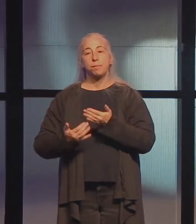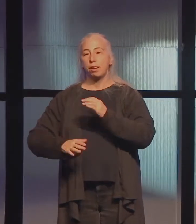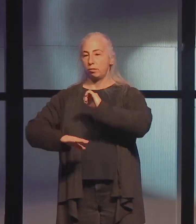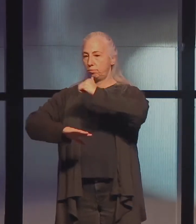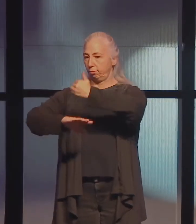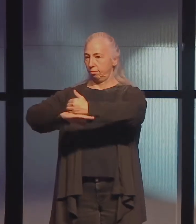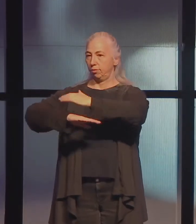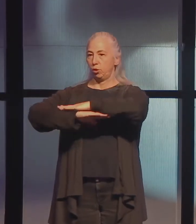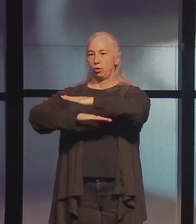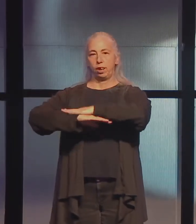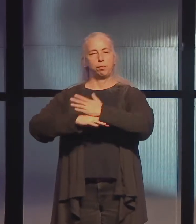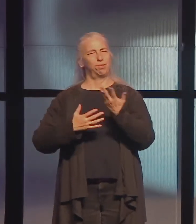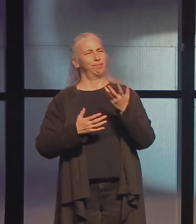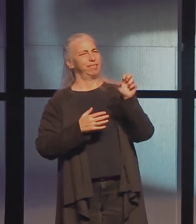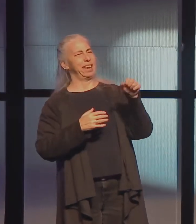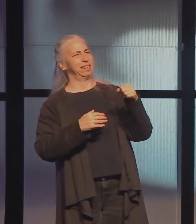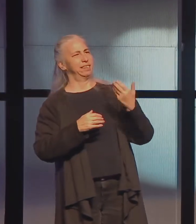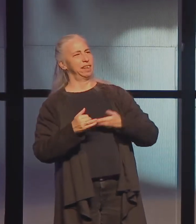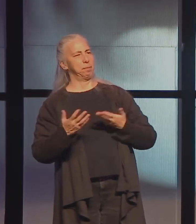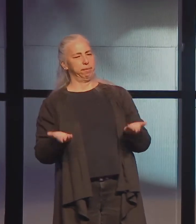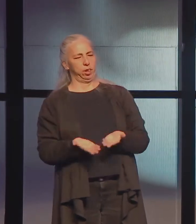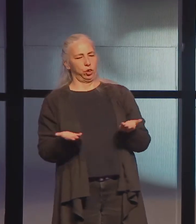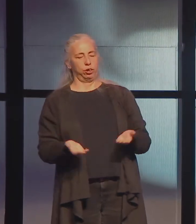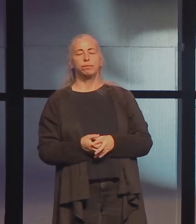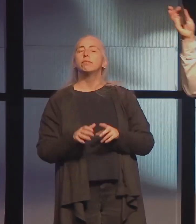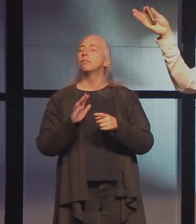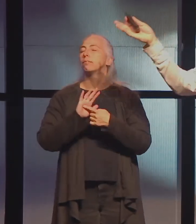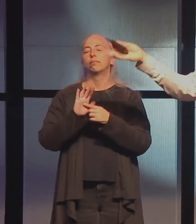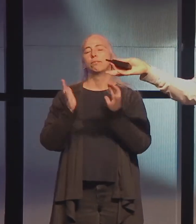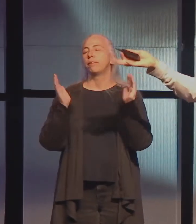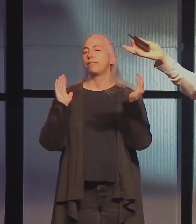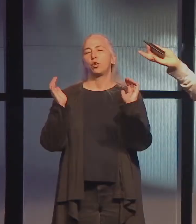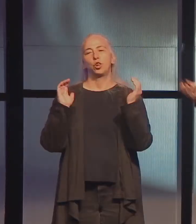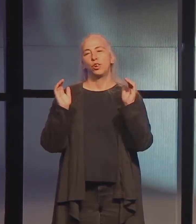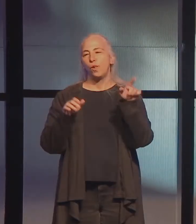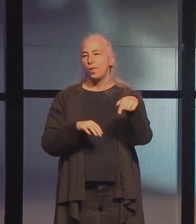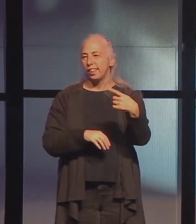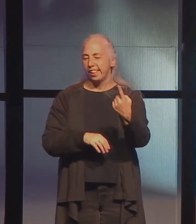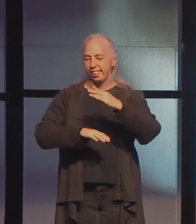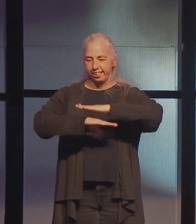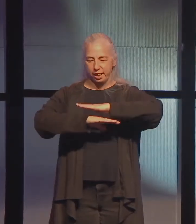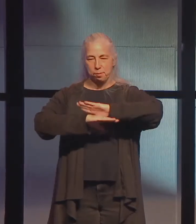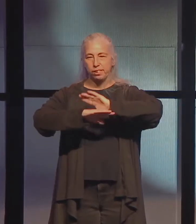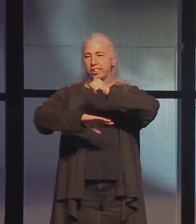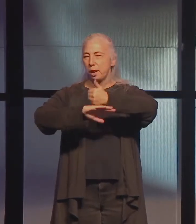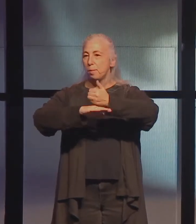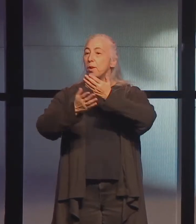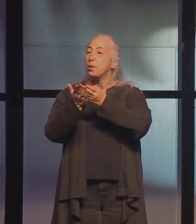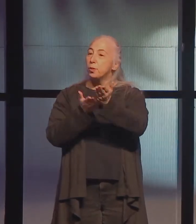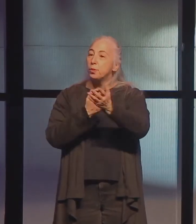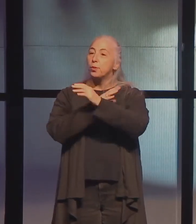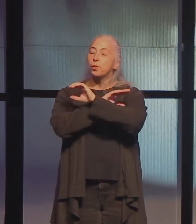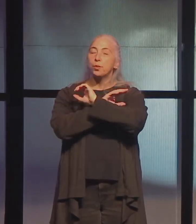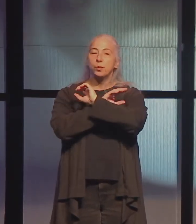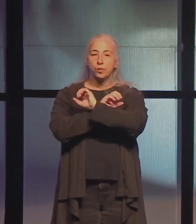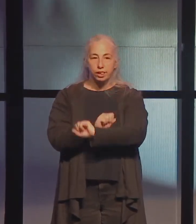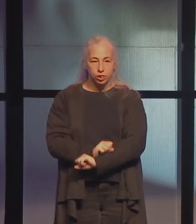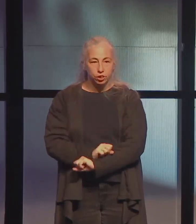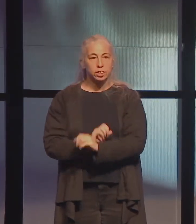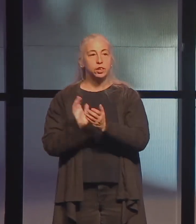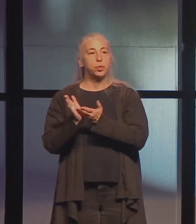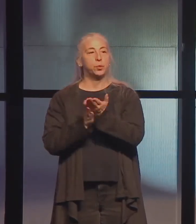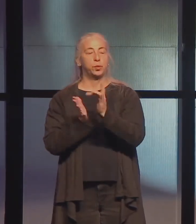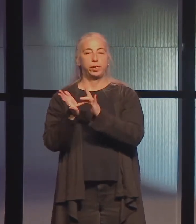table and you're like, of course I'm welcome to my table. I'm already here. It's a metaphor. You're welcome to this table that's been set by our tradition, by the words